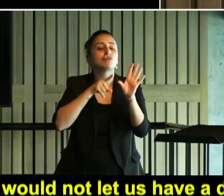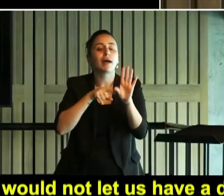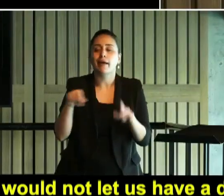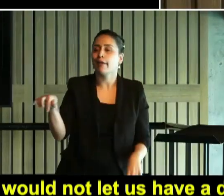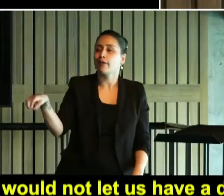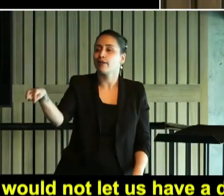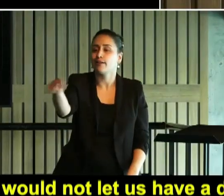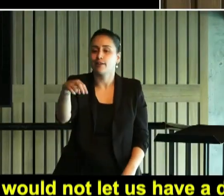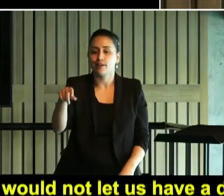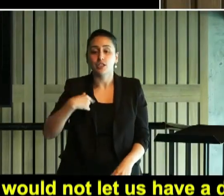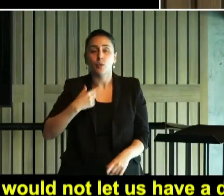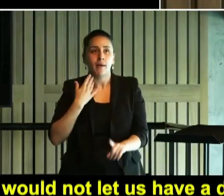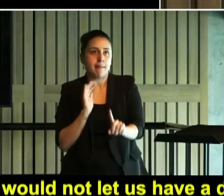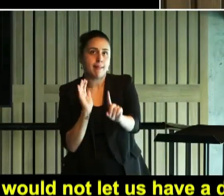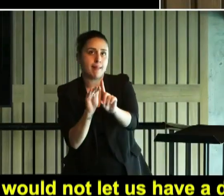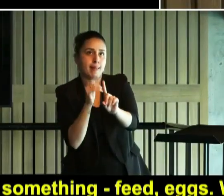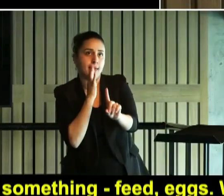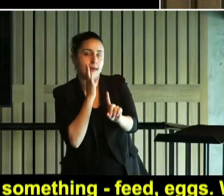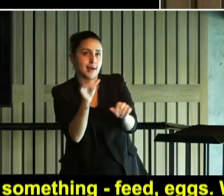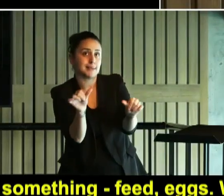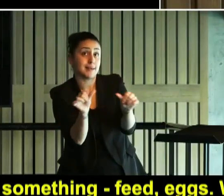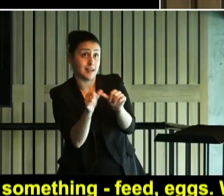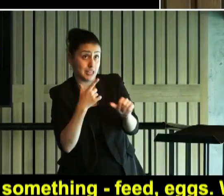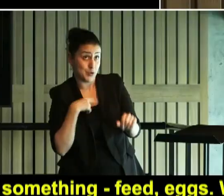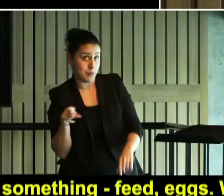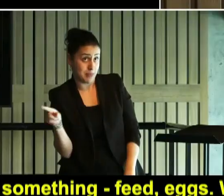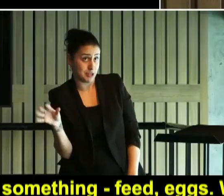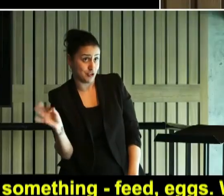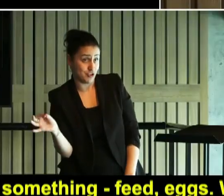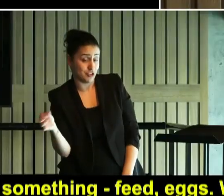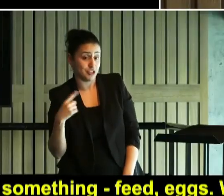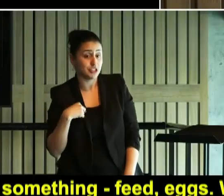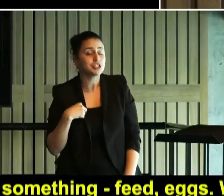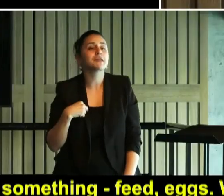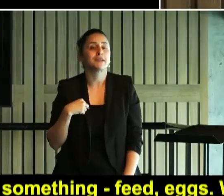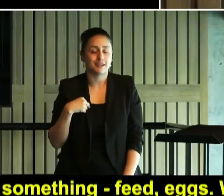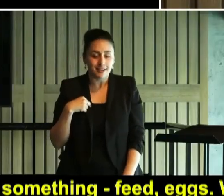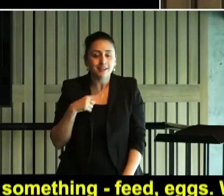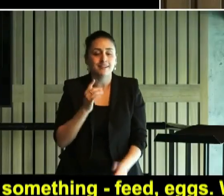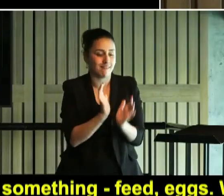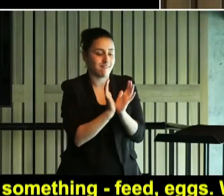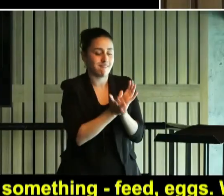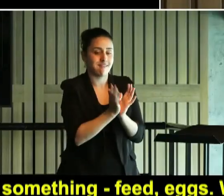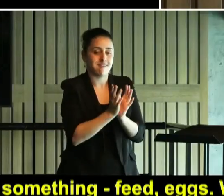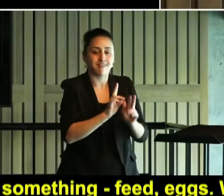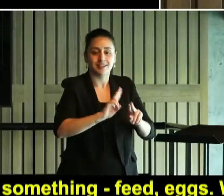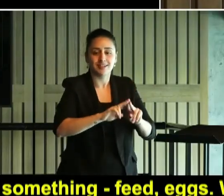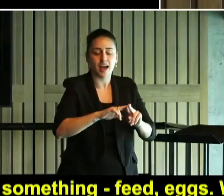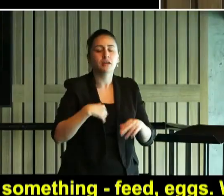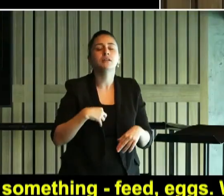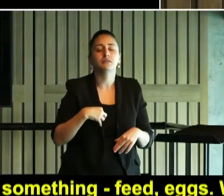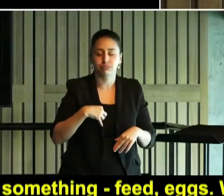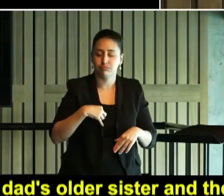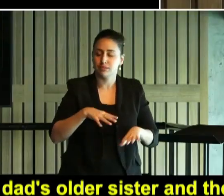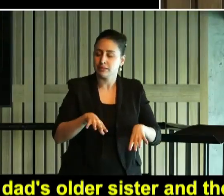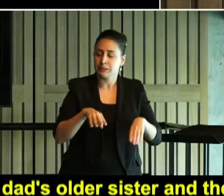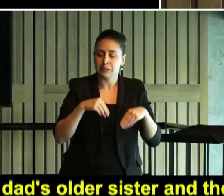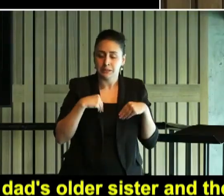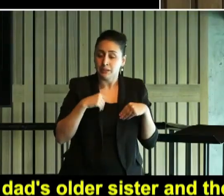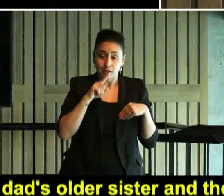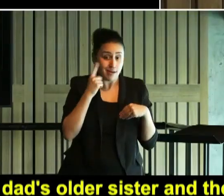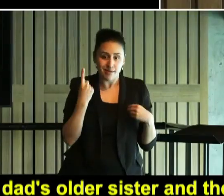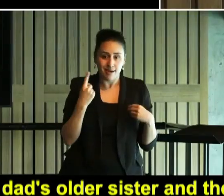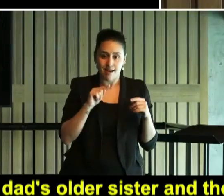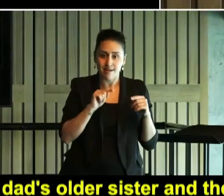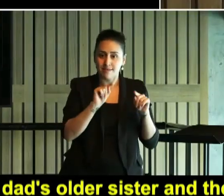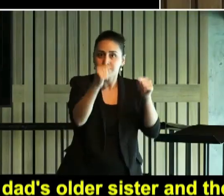sister, and the elder in the family, and told her we wanted the dog. So she then made Dad let us have the dog, and he couldn't dispute